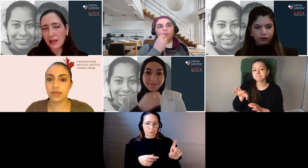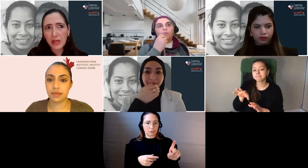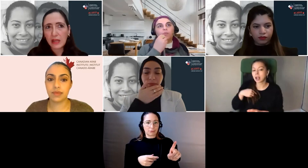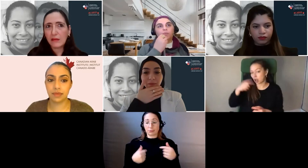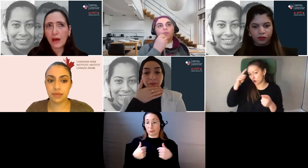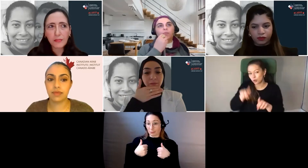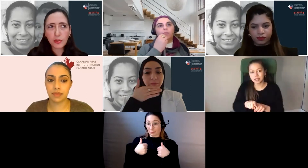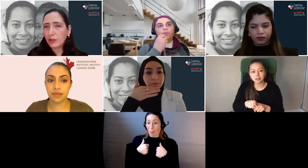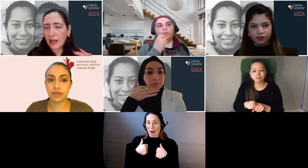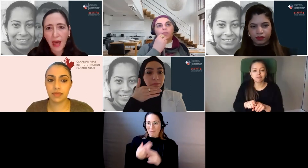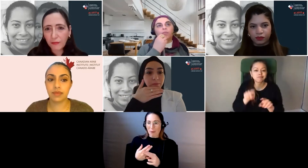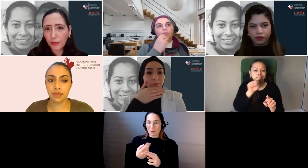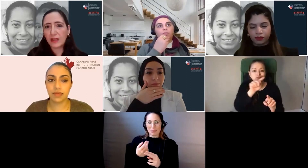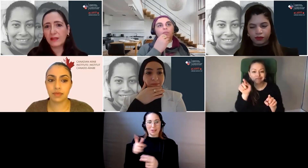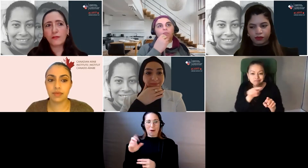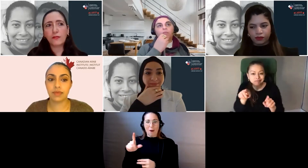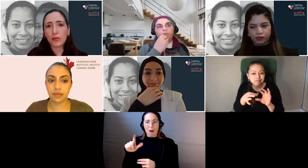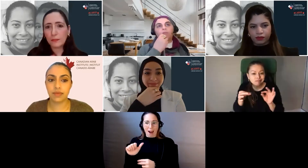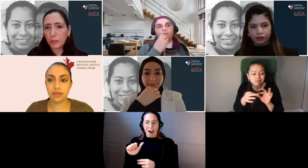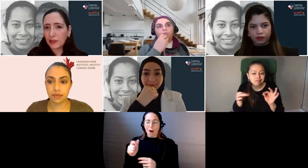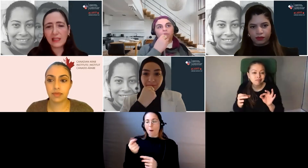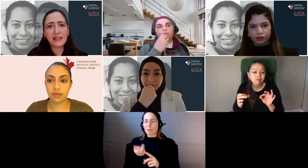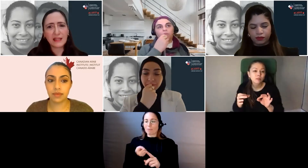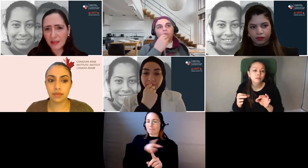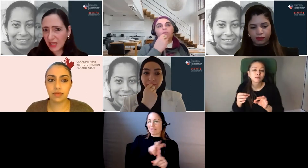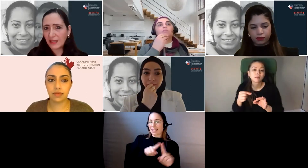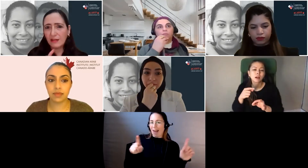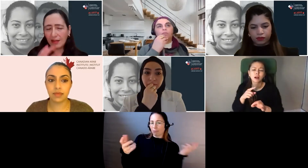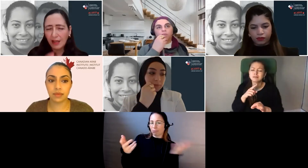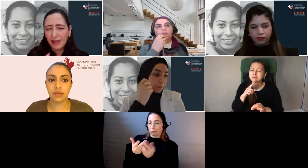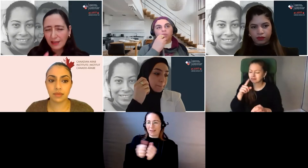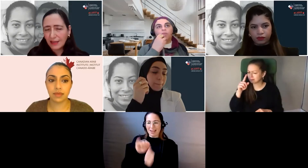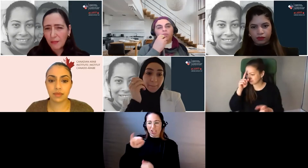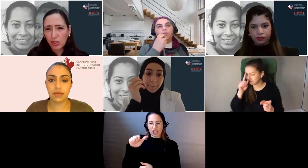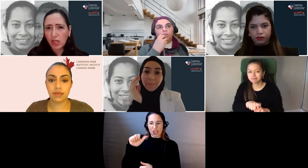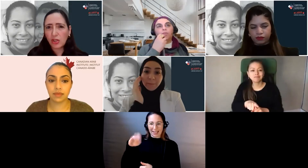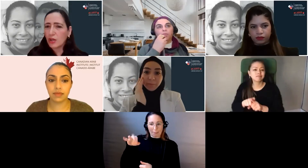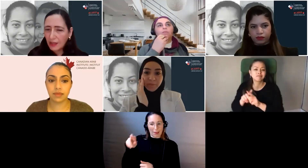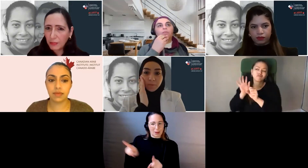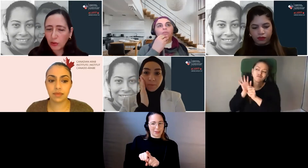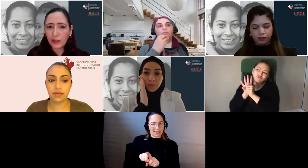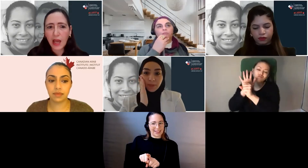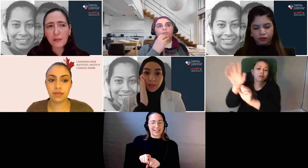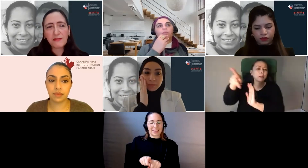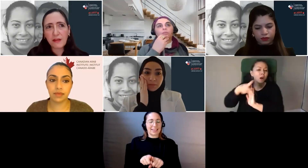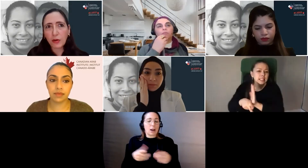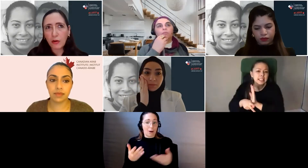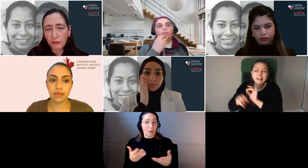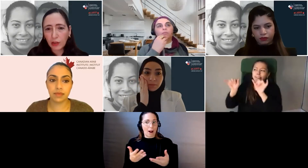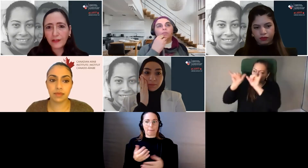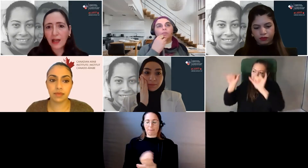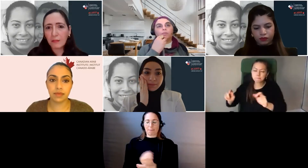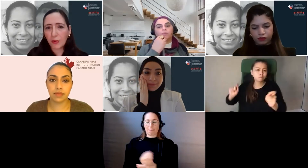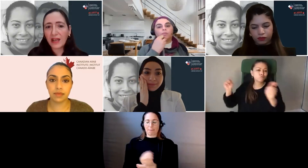and I agree absolutely and advocate for policies and systemic change. Absolutely, I am in favor